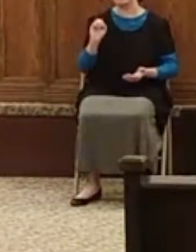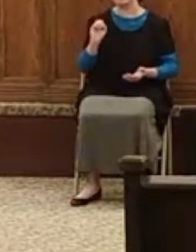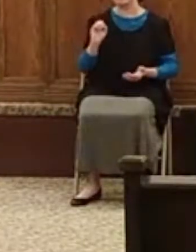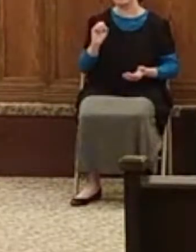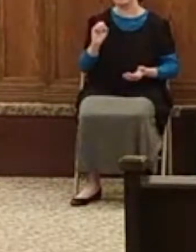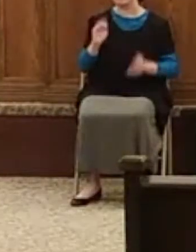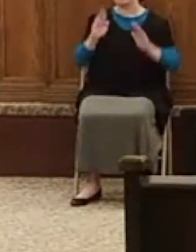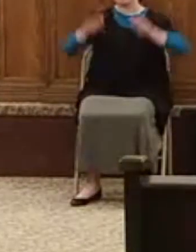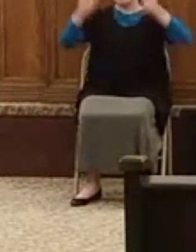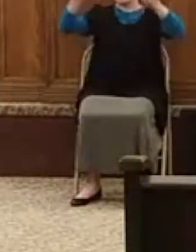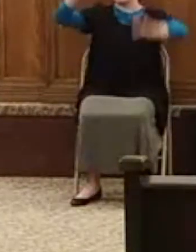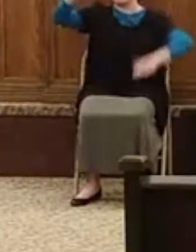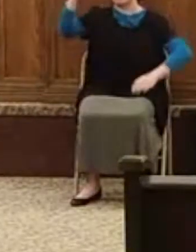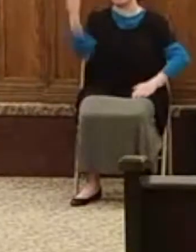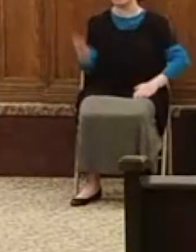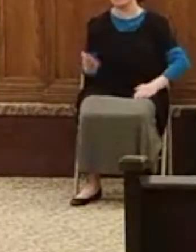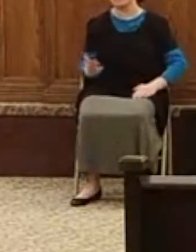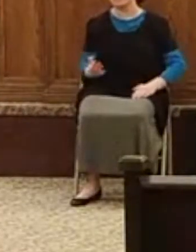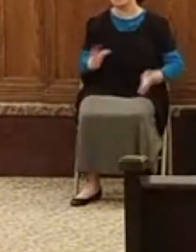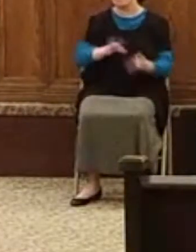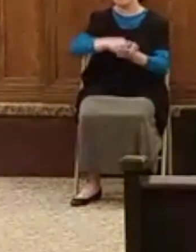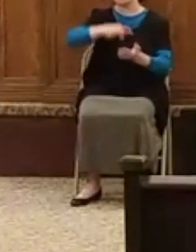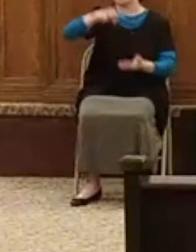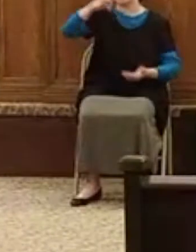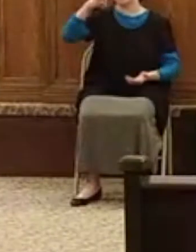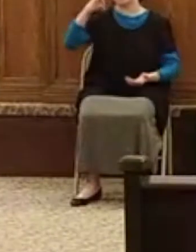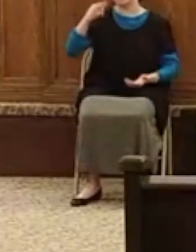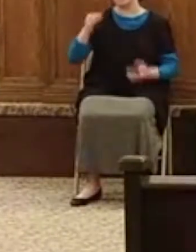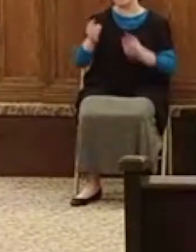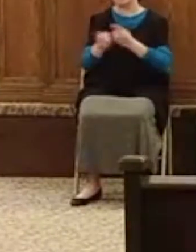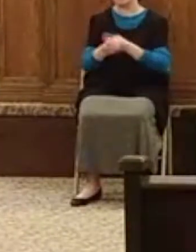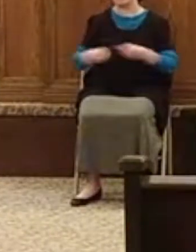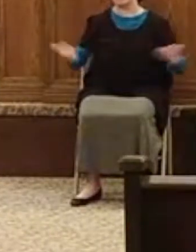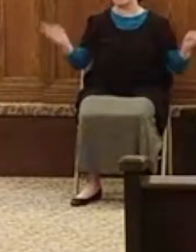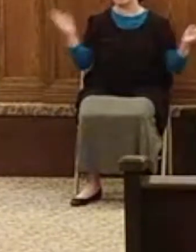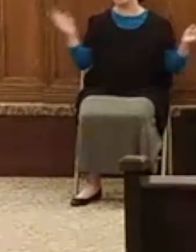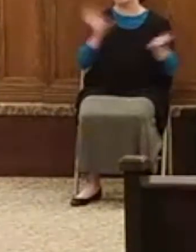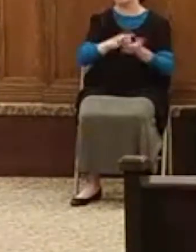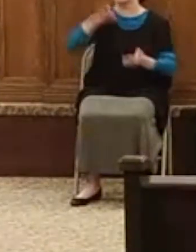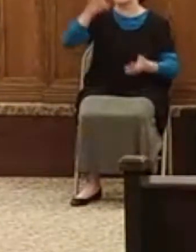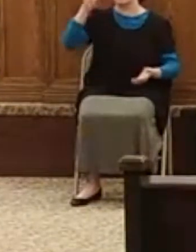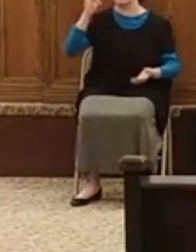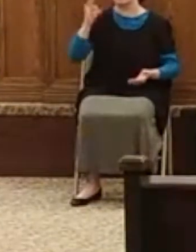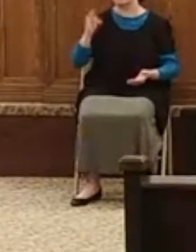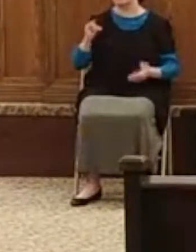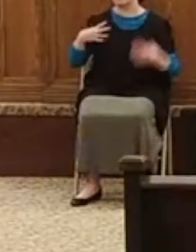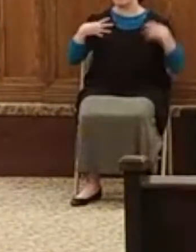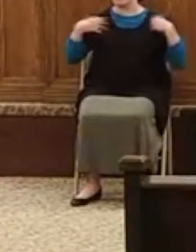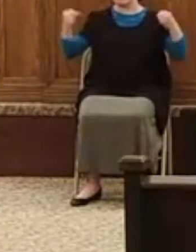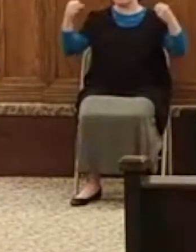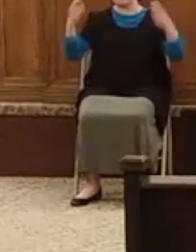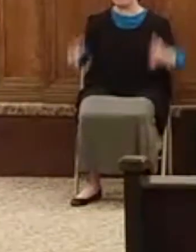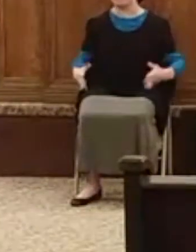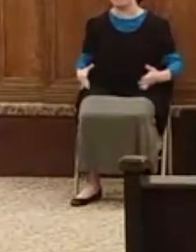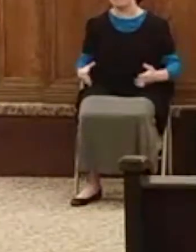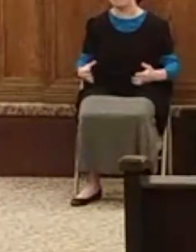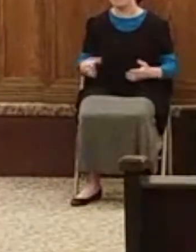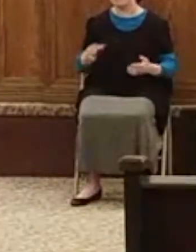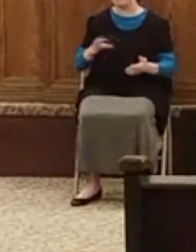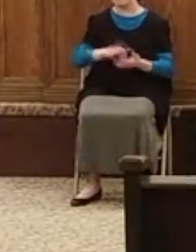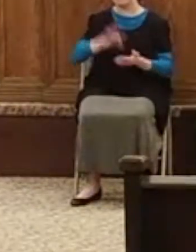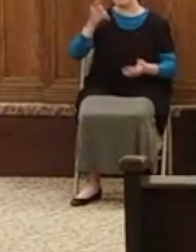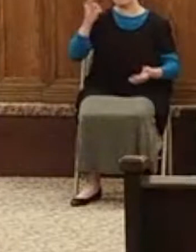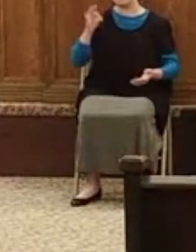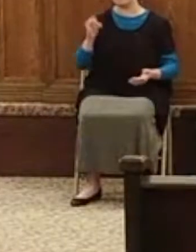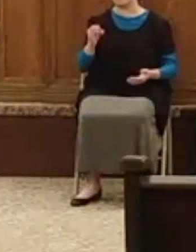found was His amazing grace. What I found was deliverance. What I found was a healer. What I